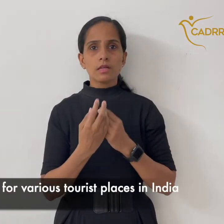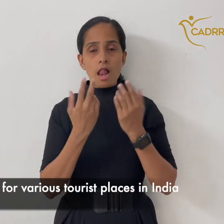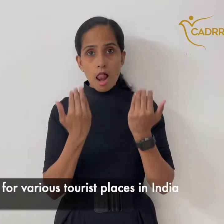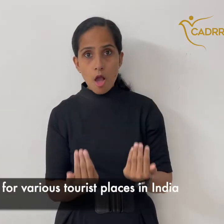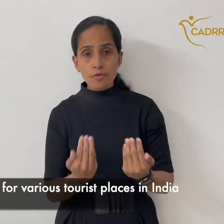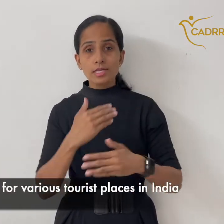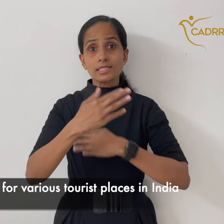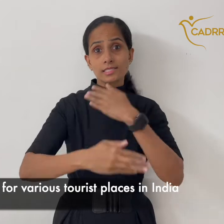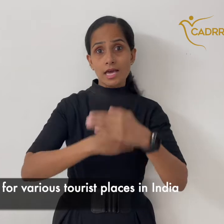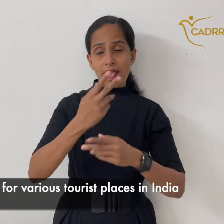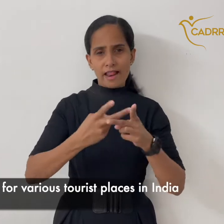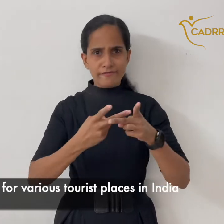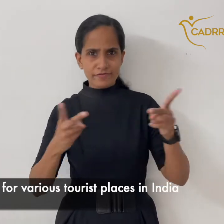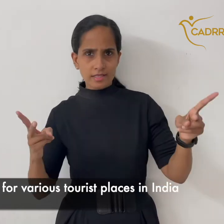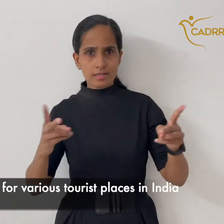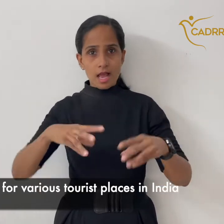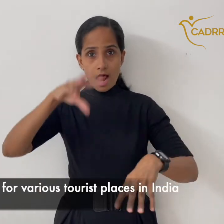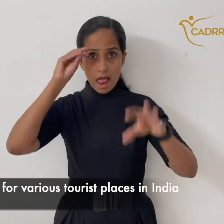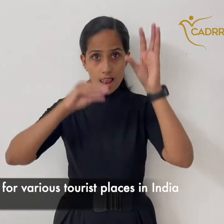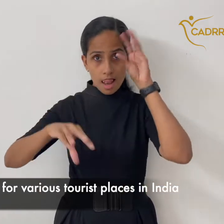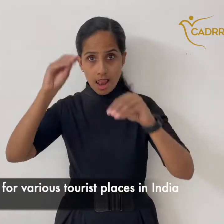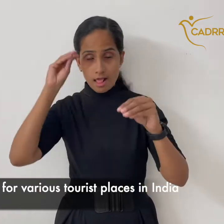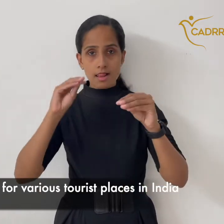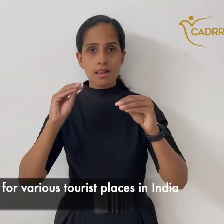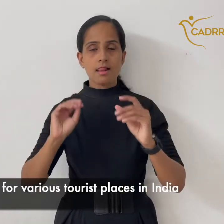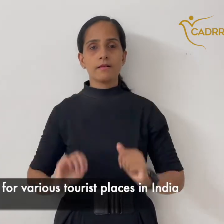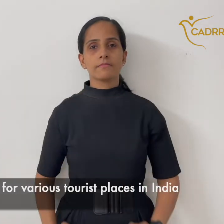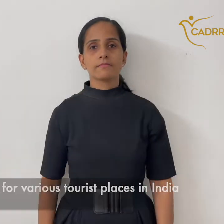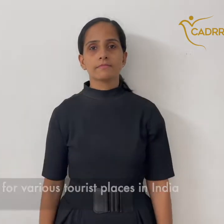various tourist places in India.